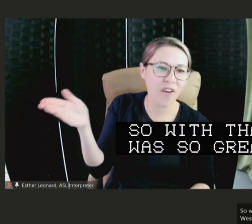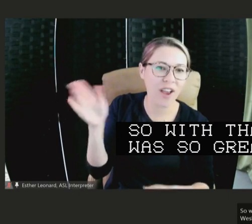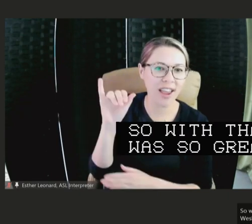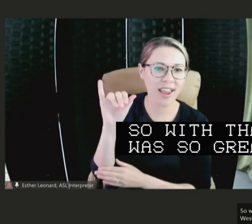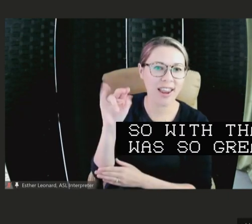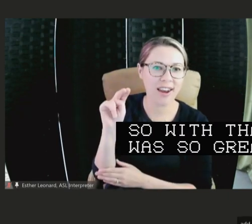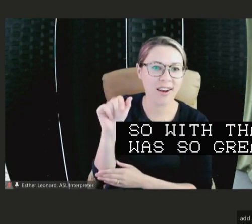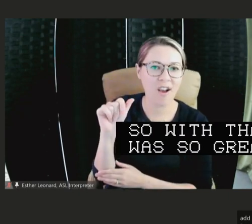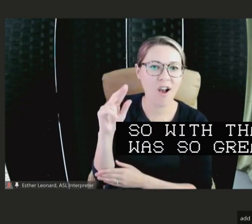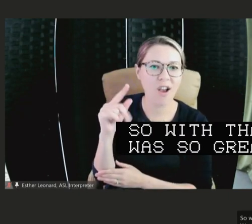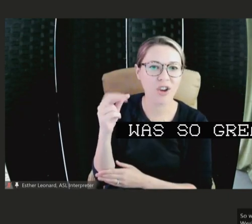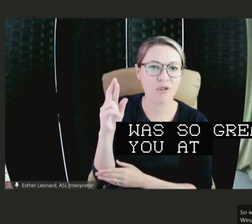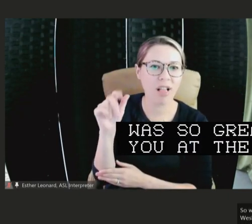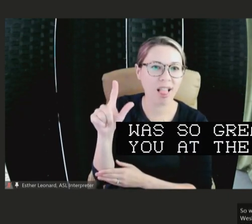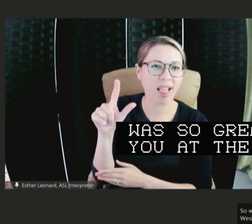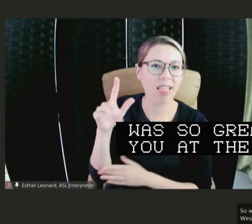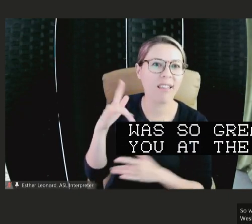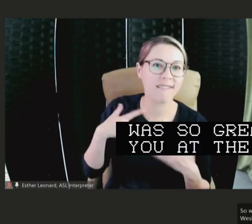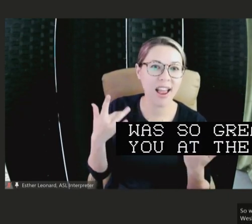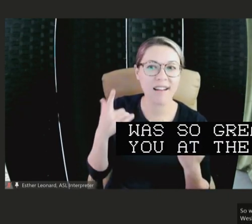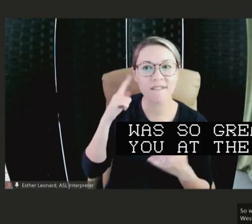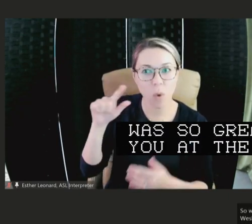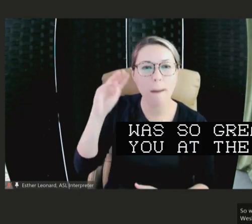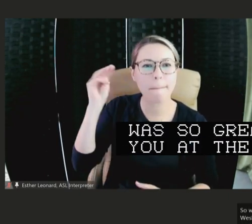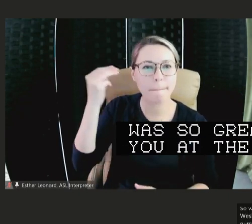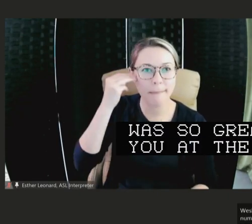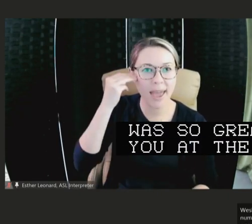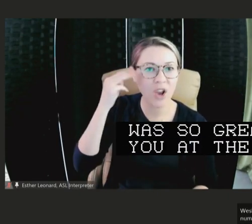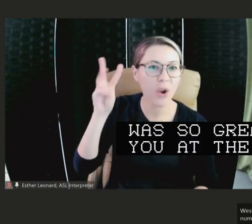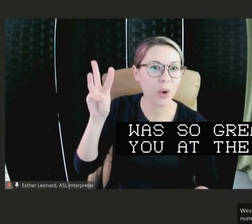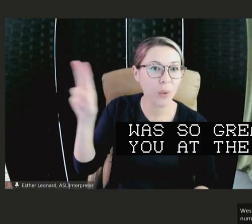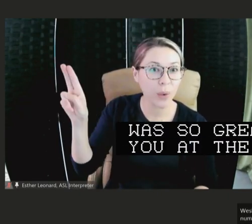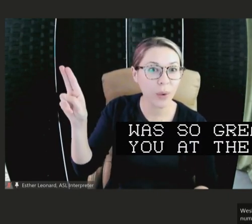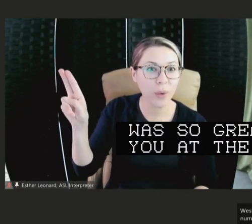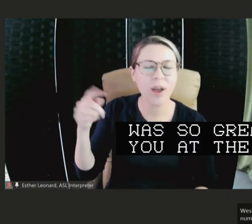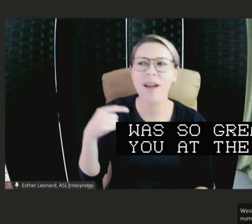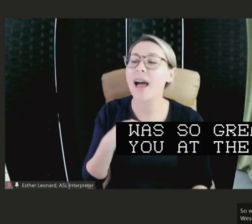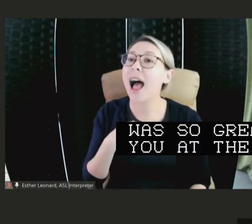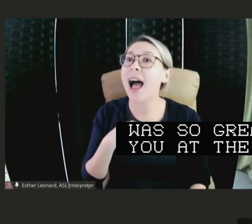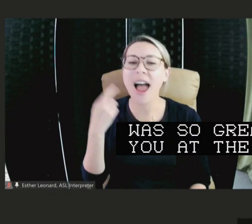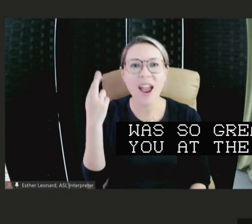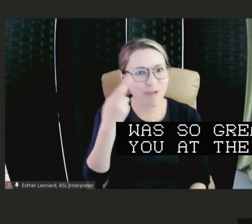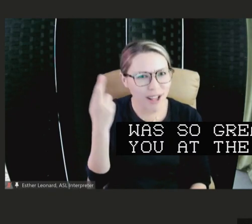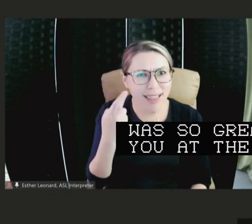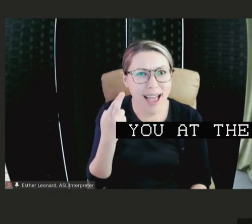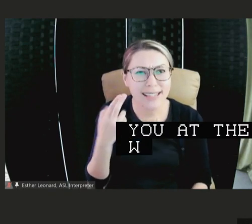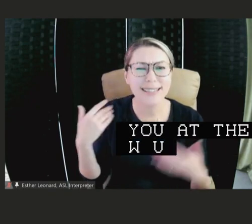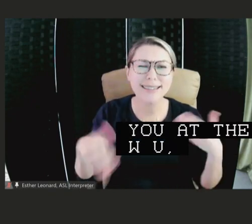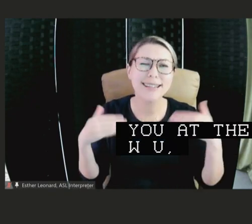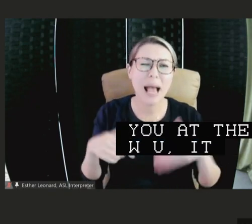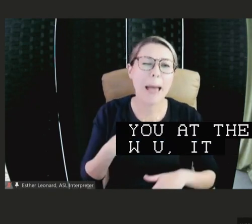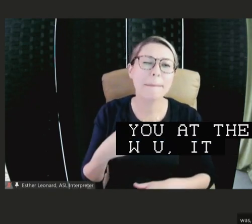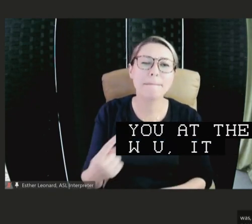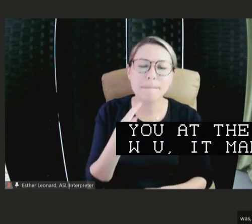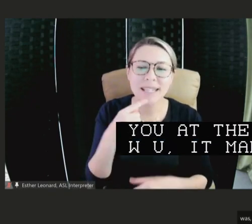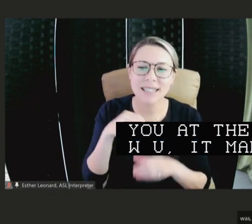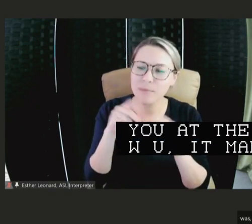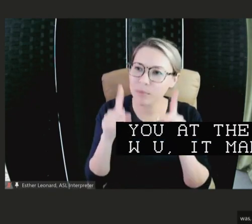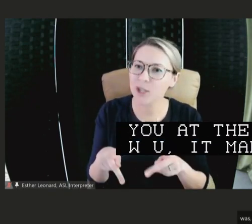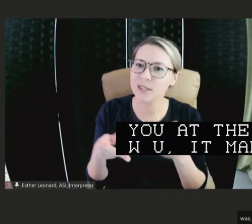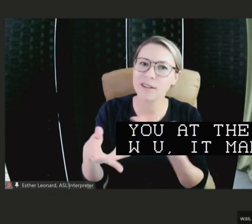inaugural event for Mayor Wu. It made me realize how much I had missed our in-person